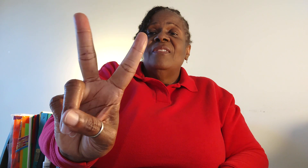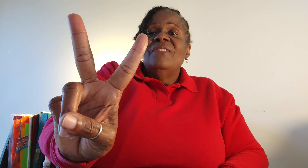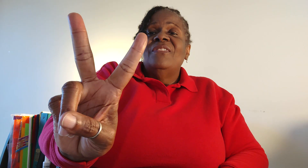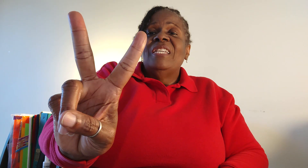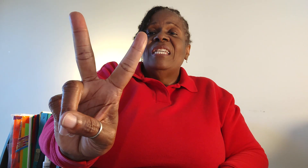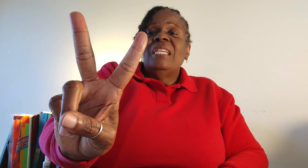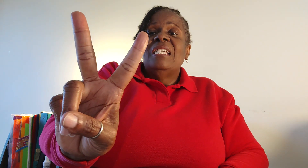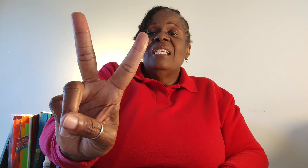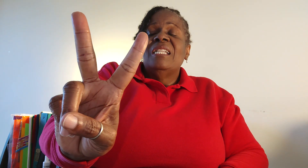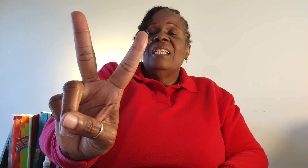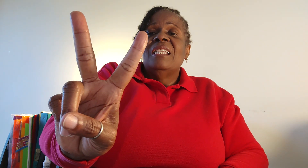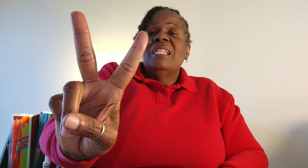V,